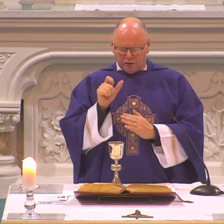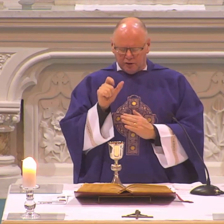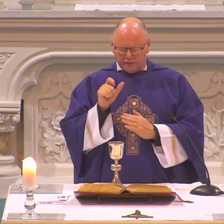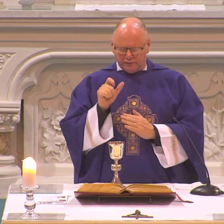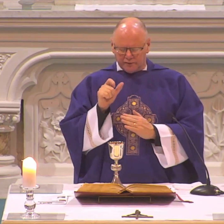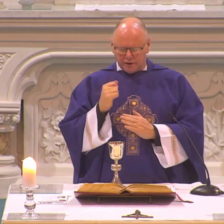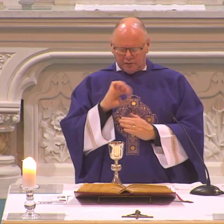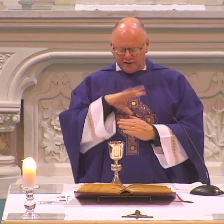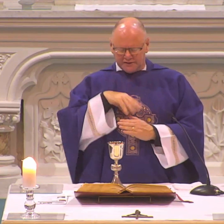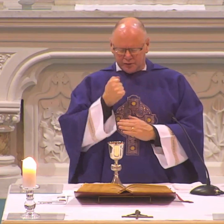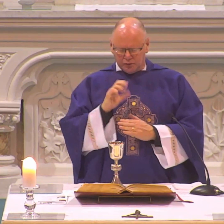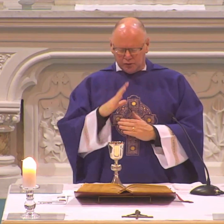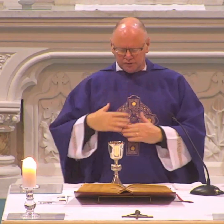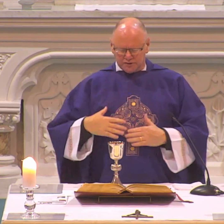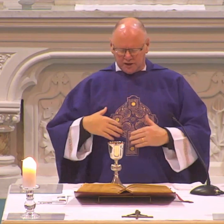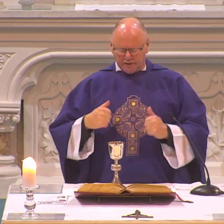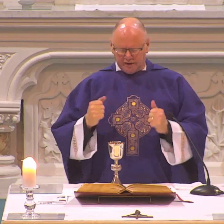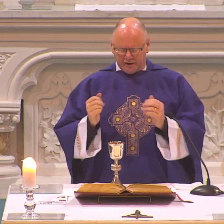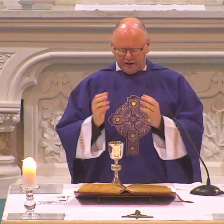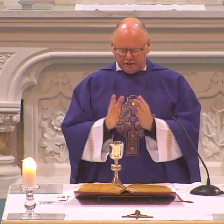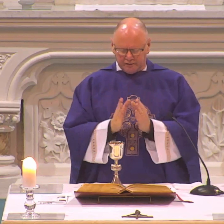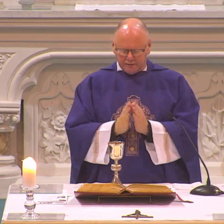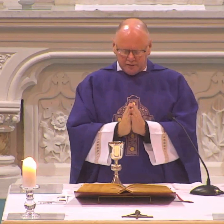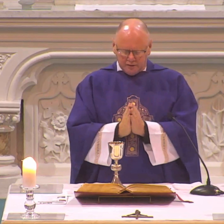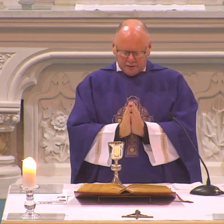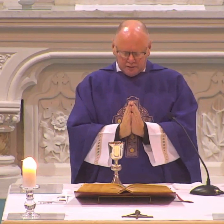the word, and my soul shall be healed.